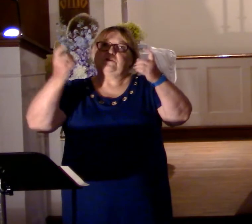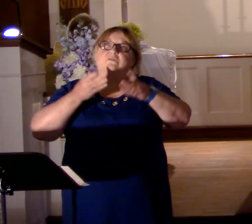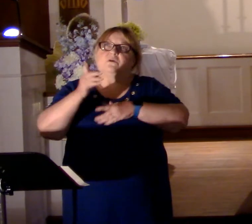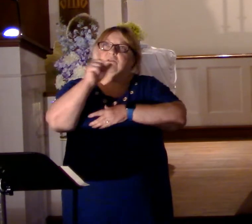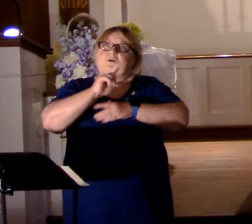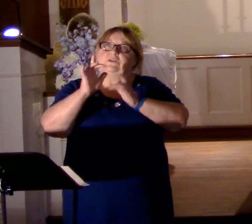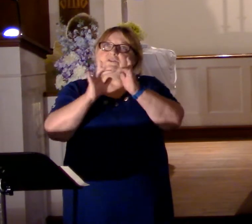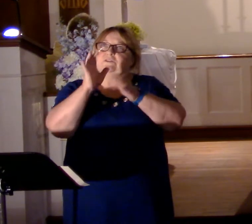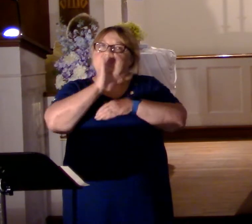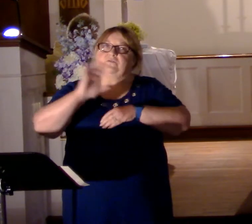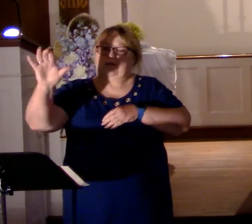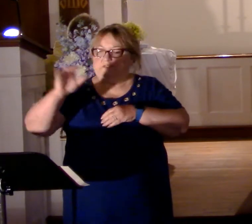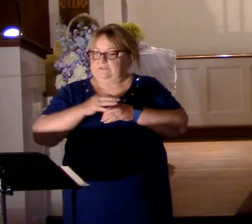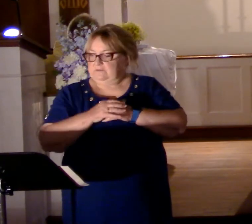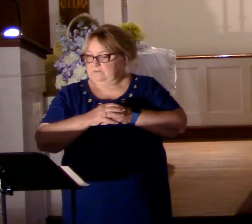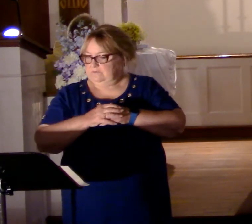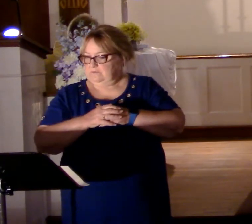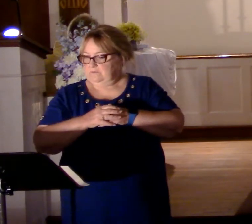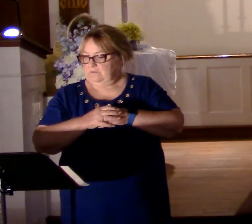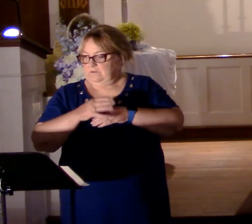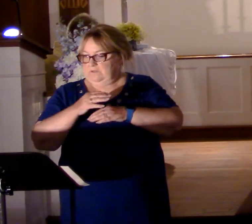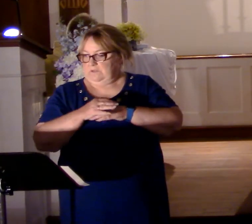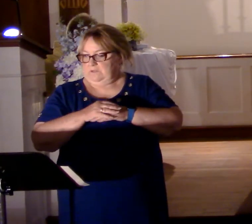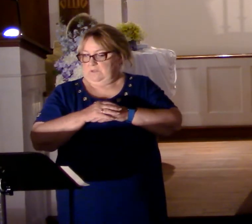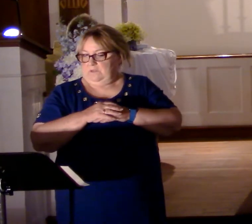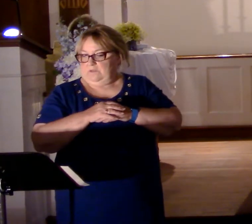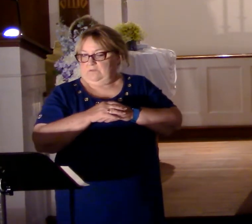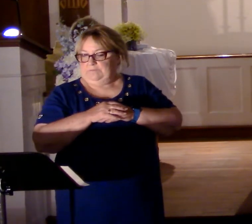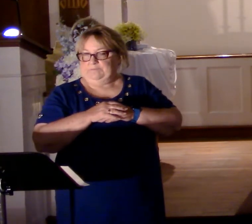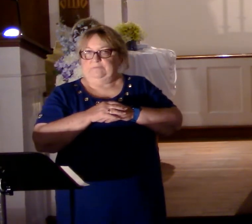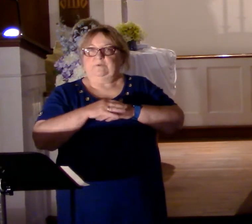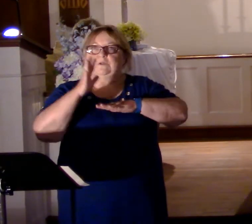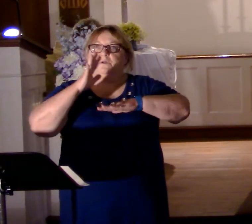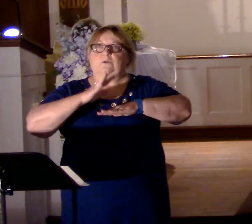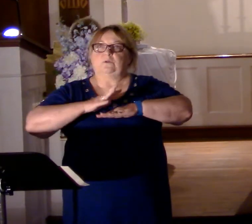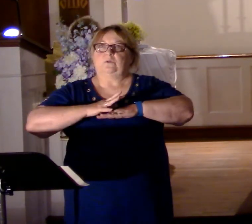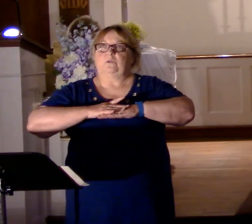victory through our Lord Jesus Christ.